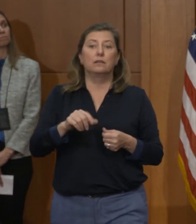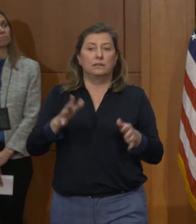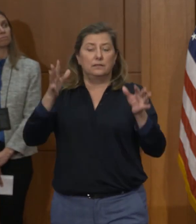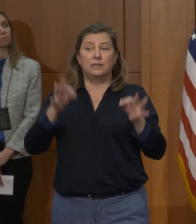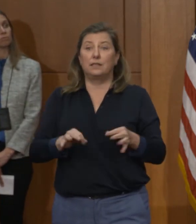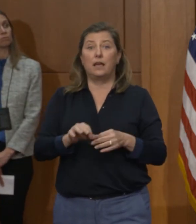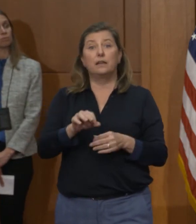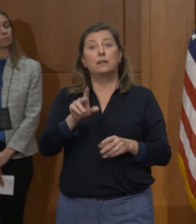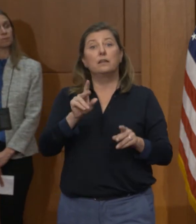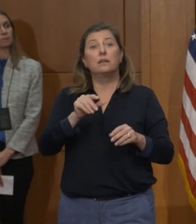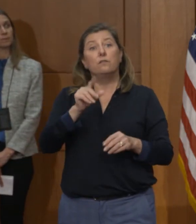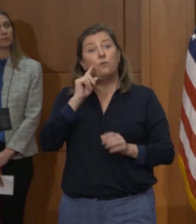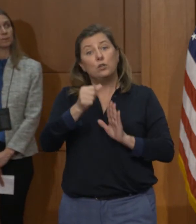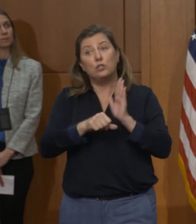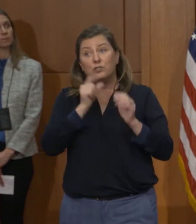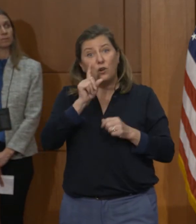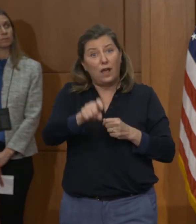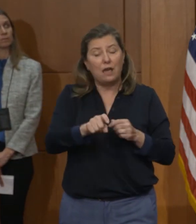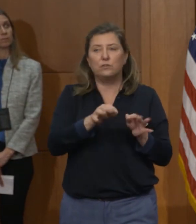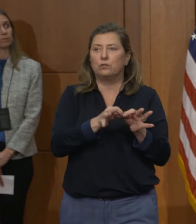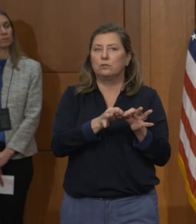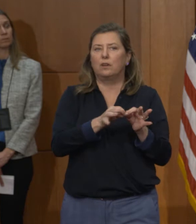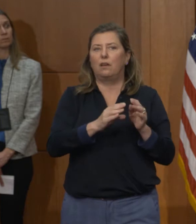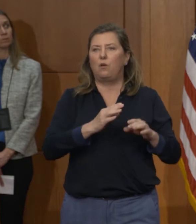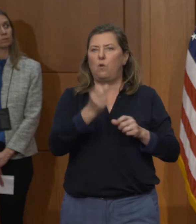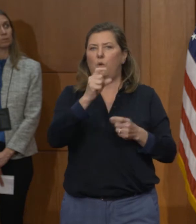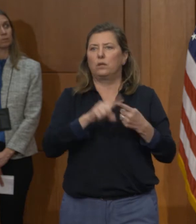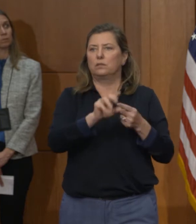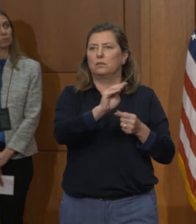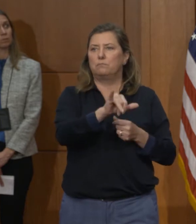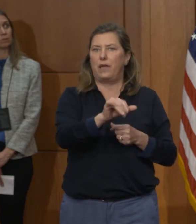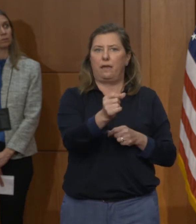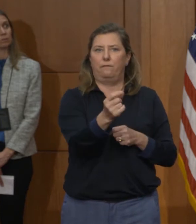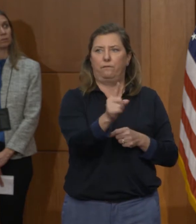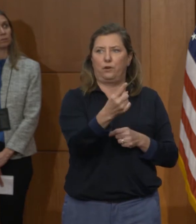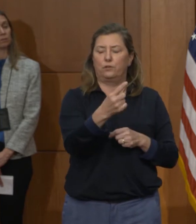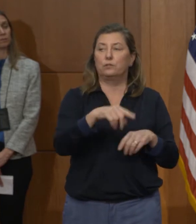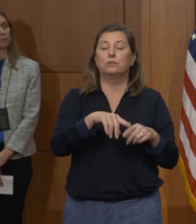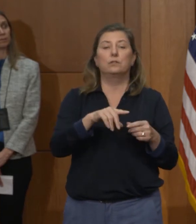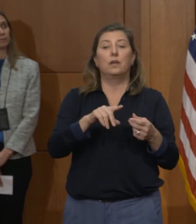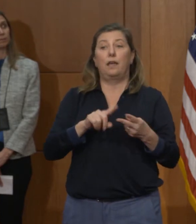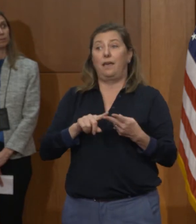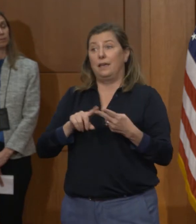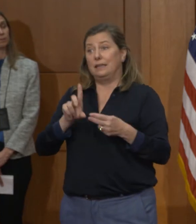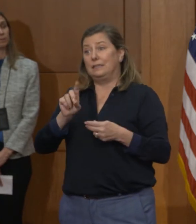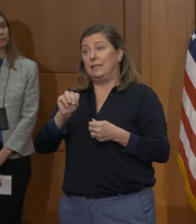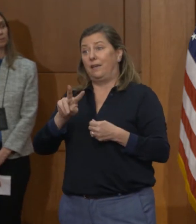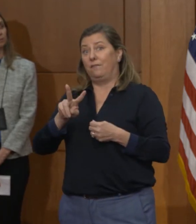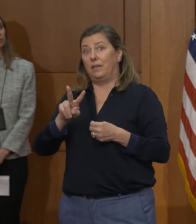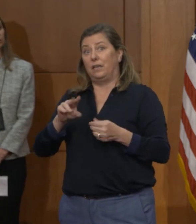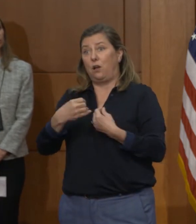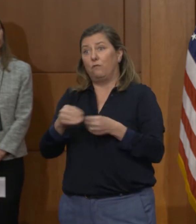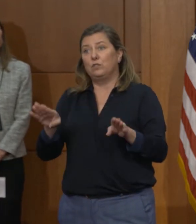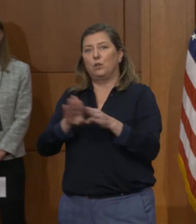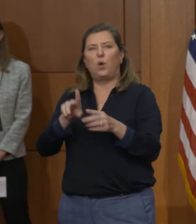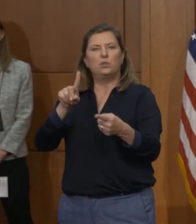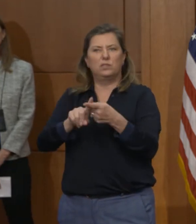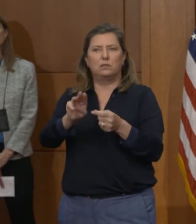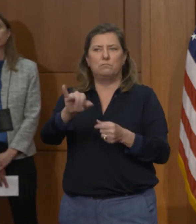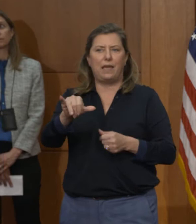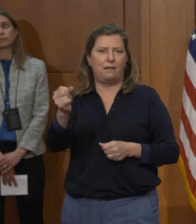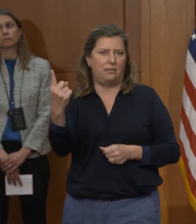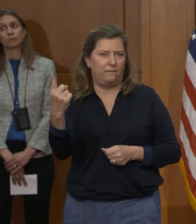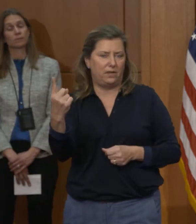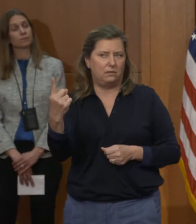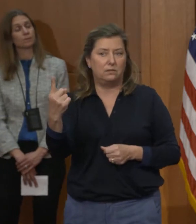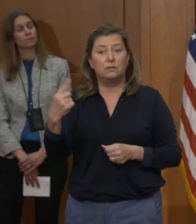the 1st and the closure of DMV offices through May the 11th. I took these steps because while